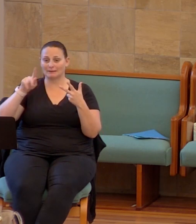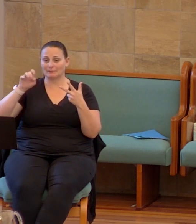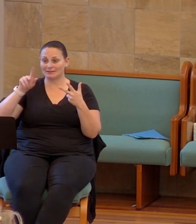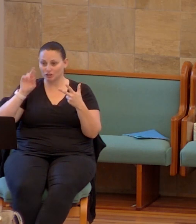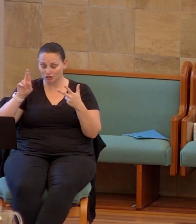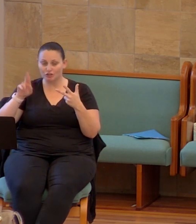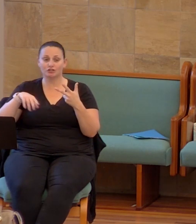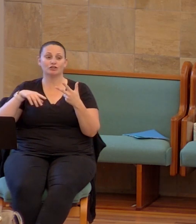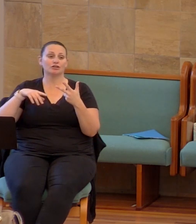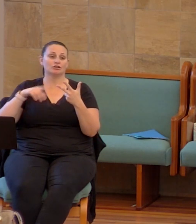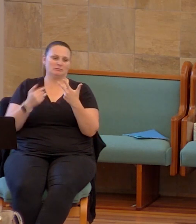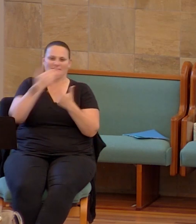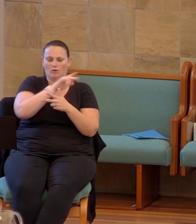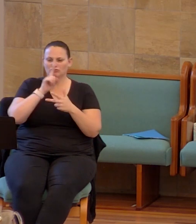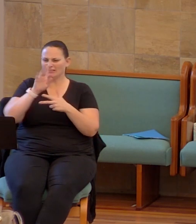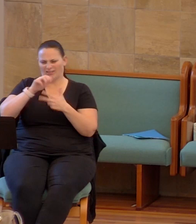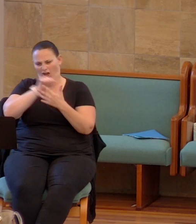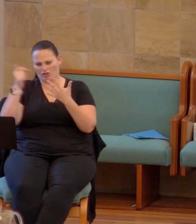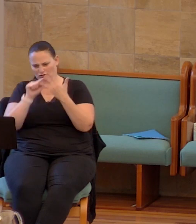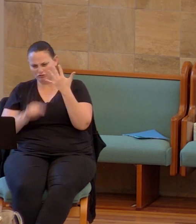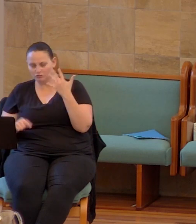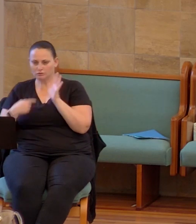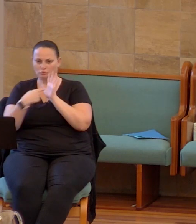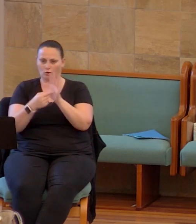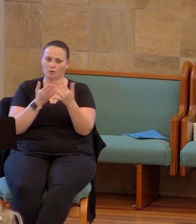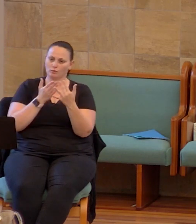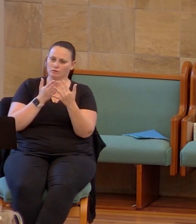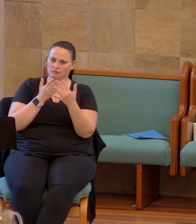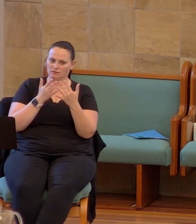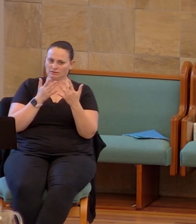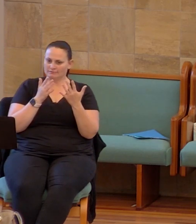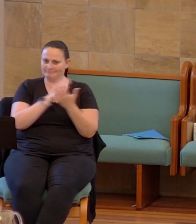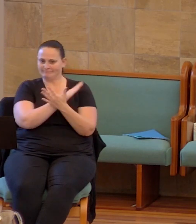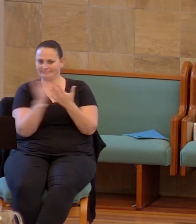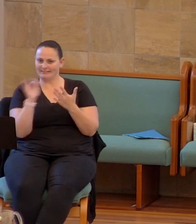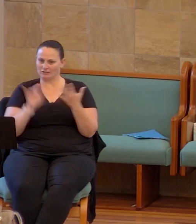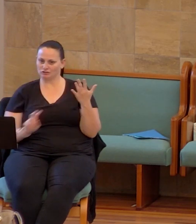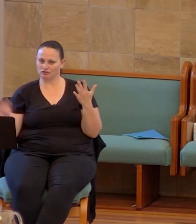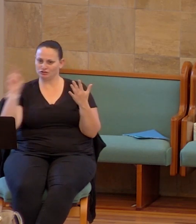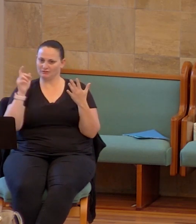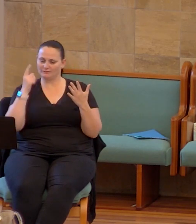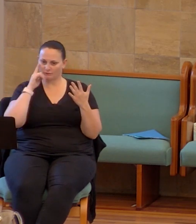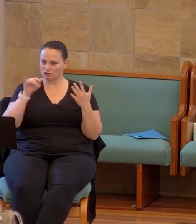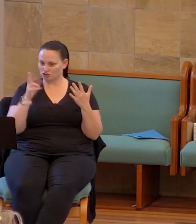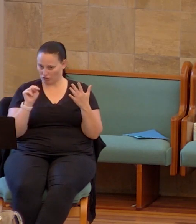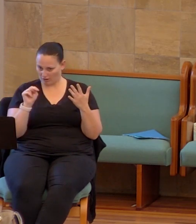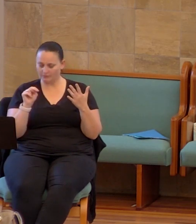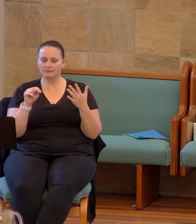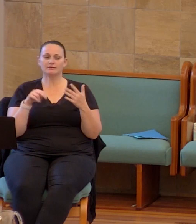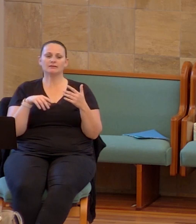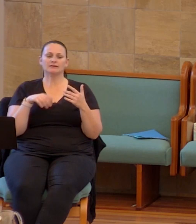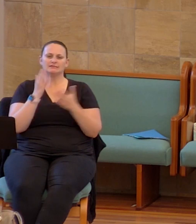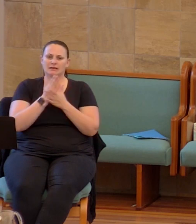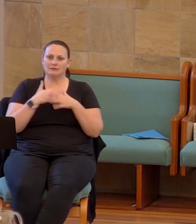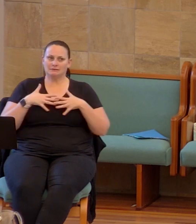them and others exhibit throughout this journey in the Gospel of John some